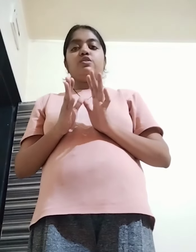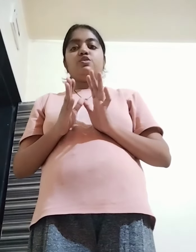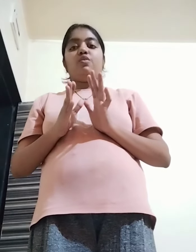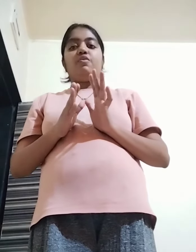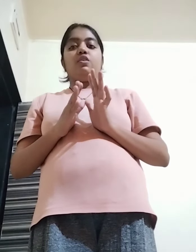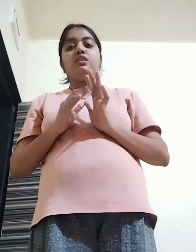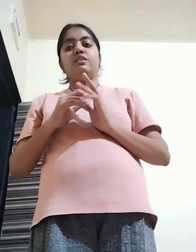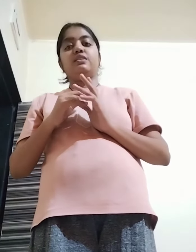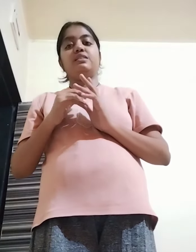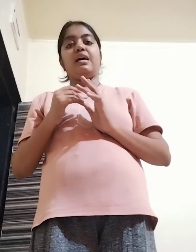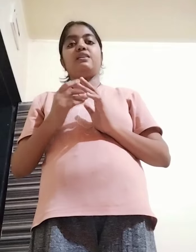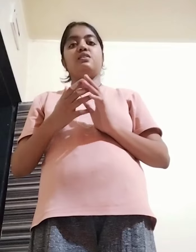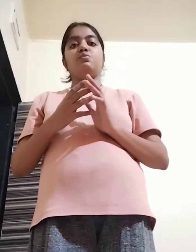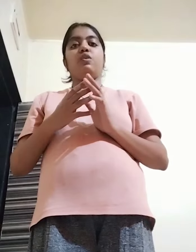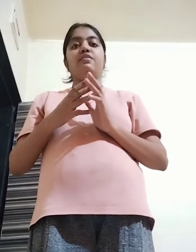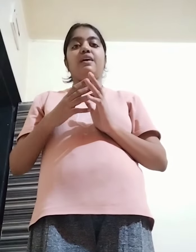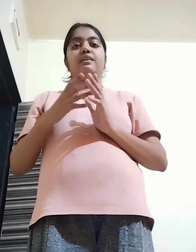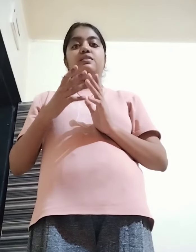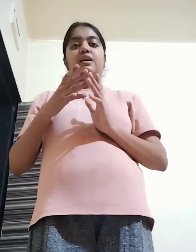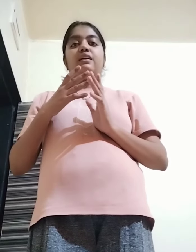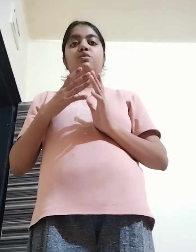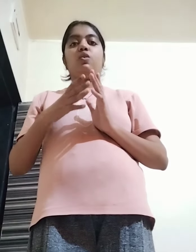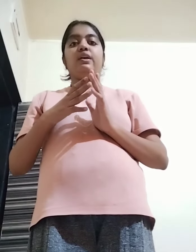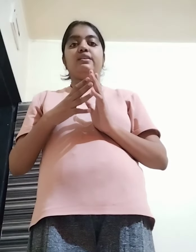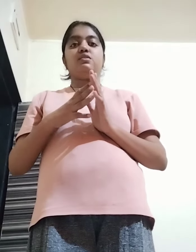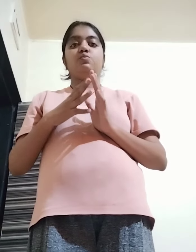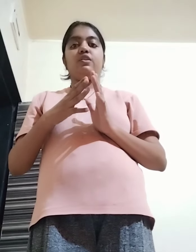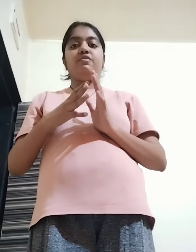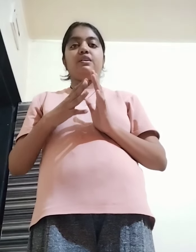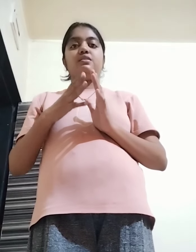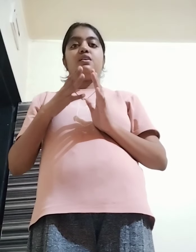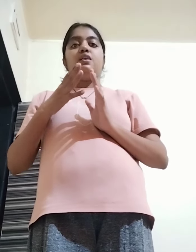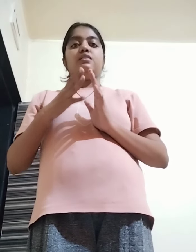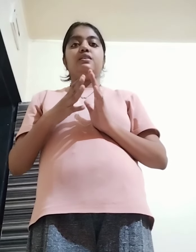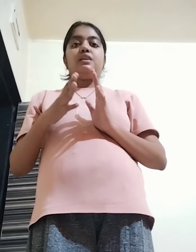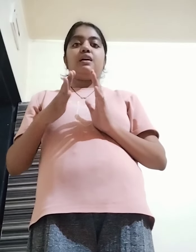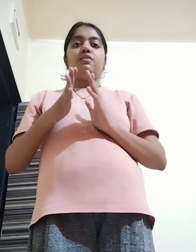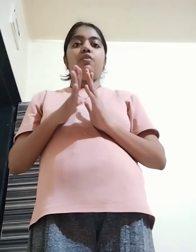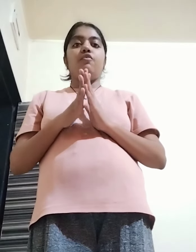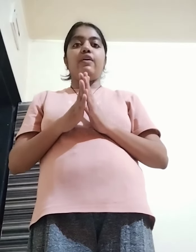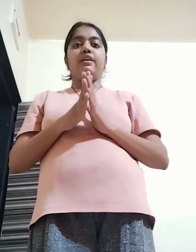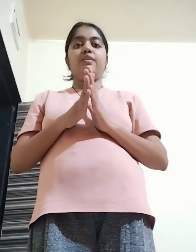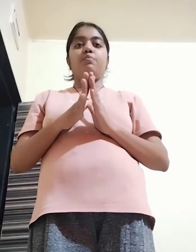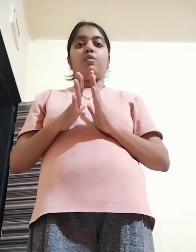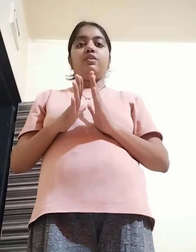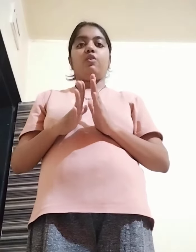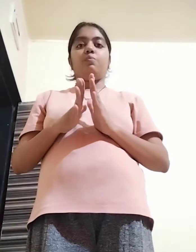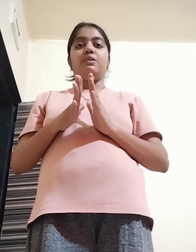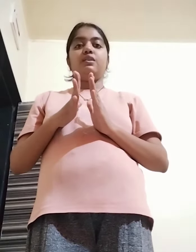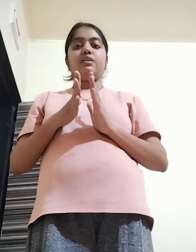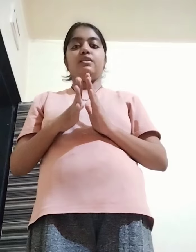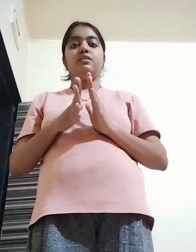of all, these access modifiers and non-access modifiers, these are the very important topic in the